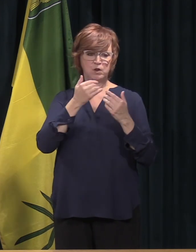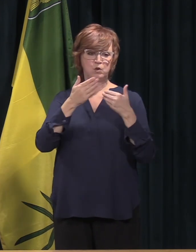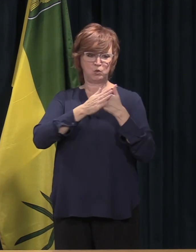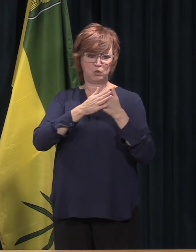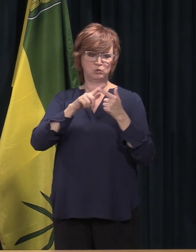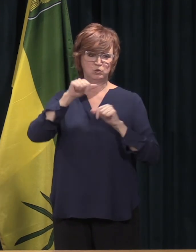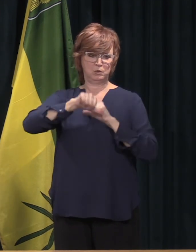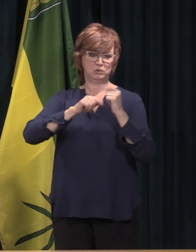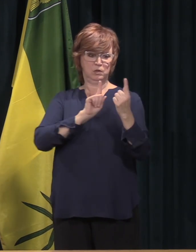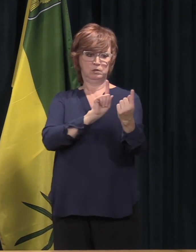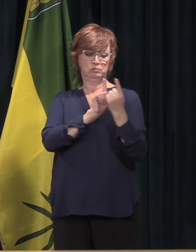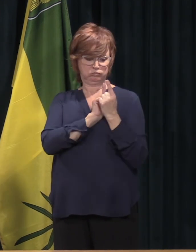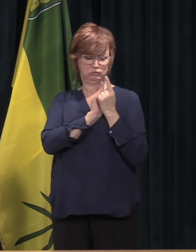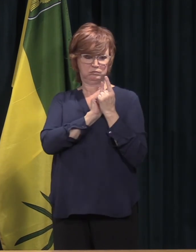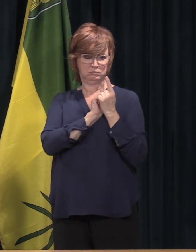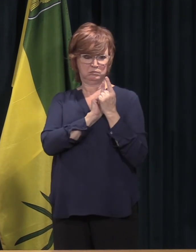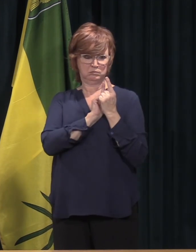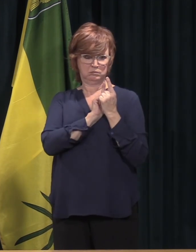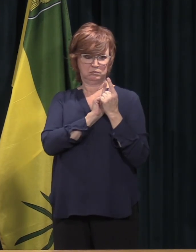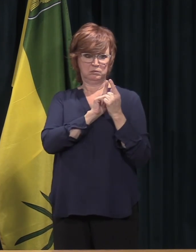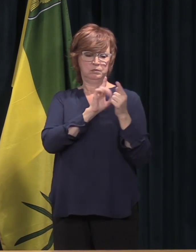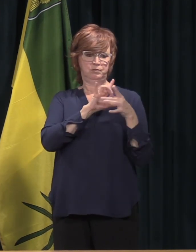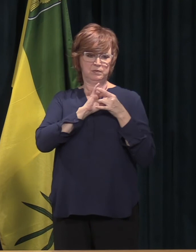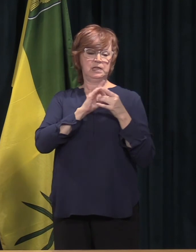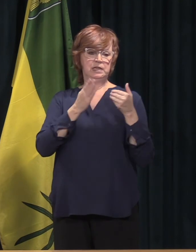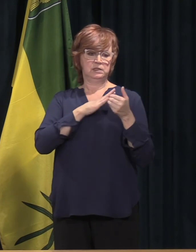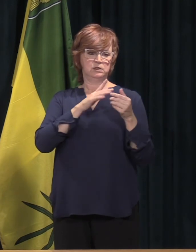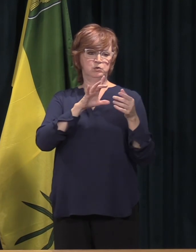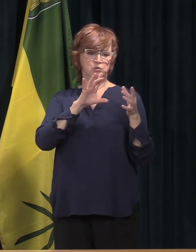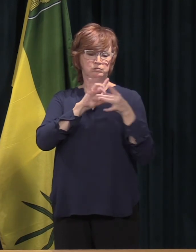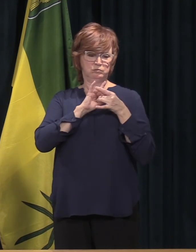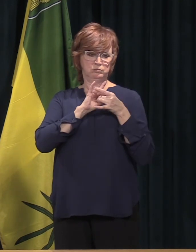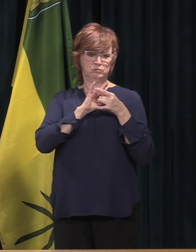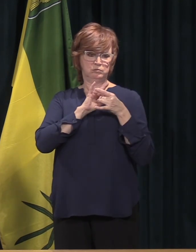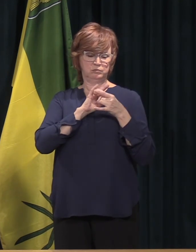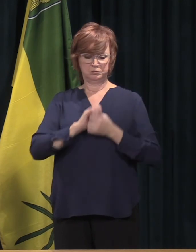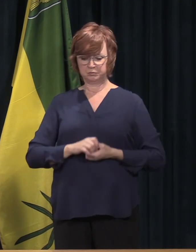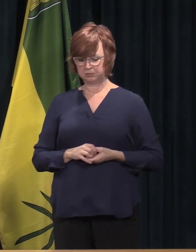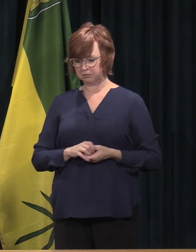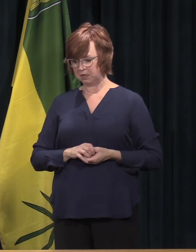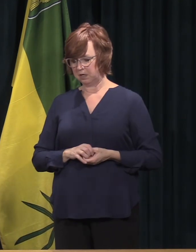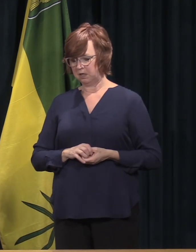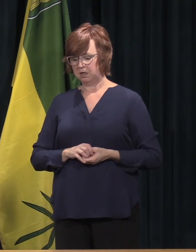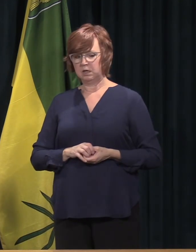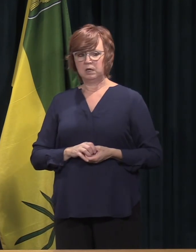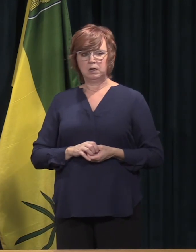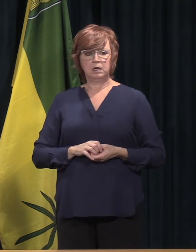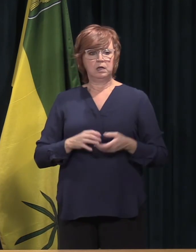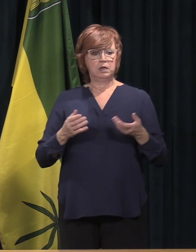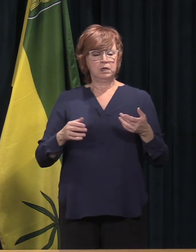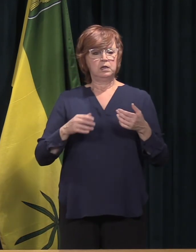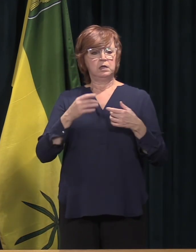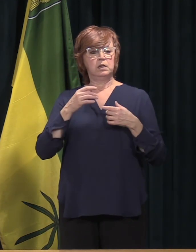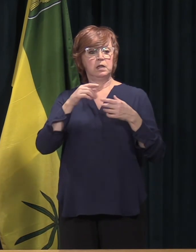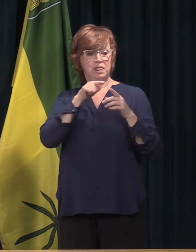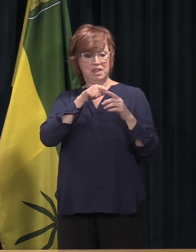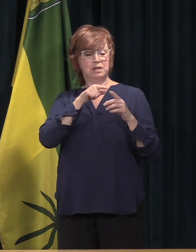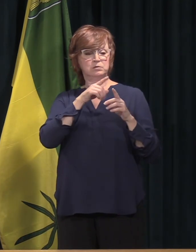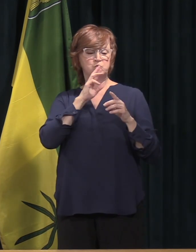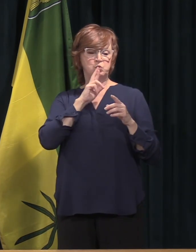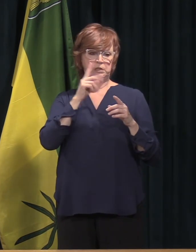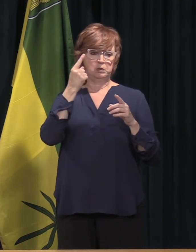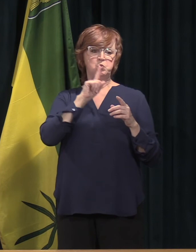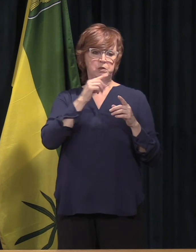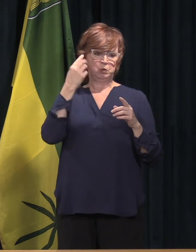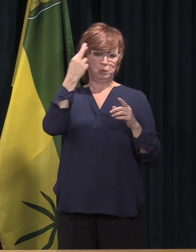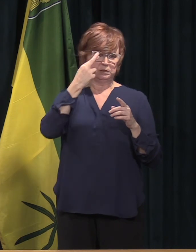But having said that, there seems to be some sense that by closing down schools and universities and other,